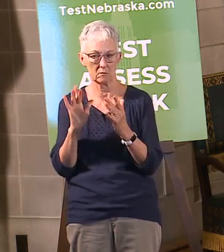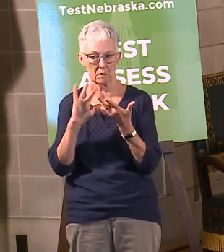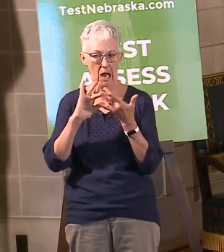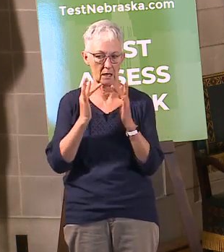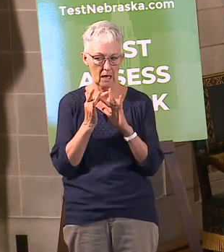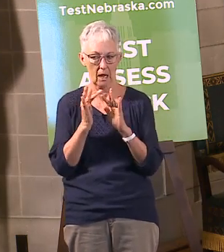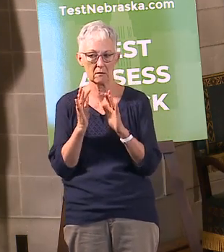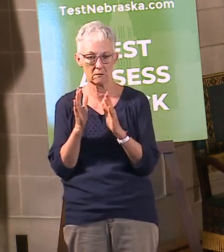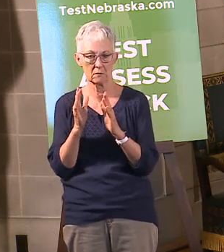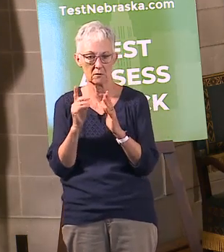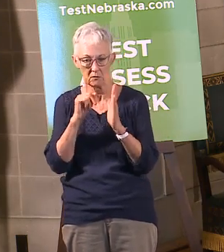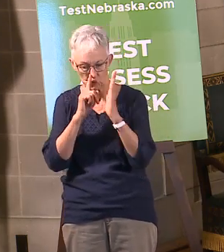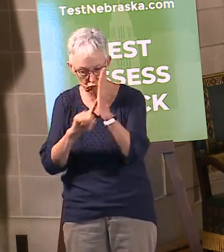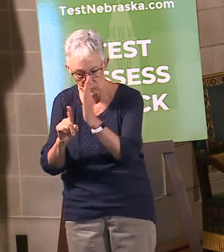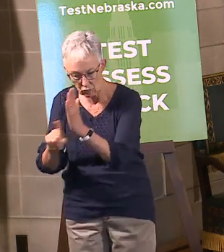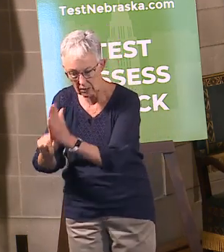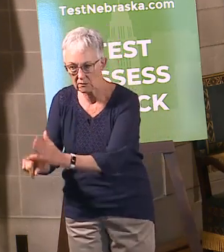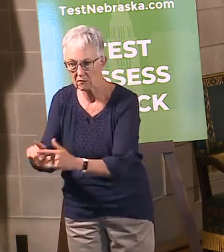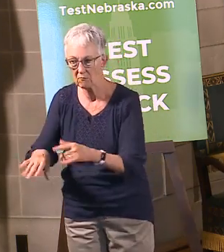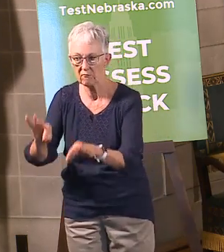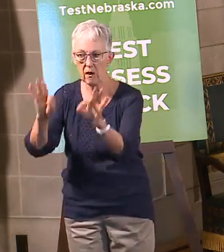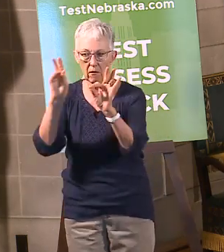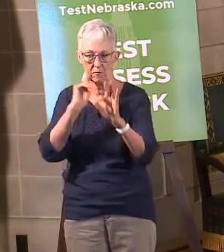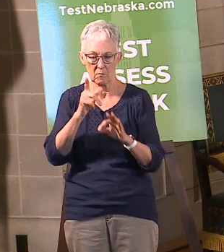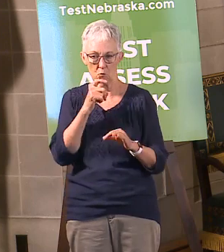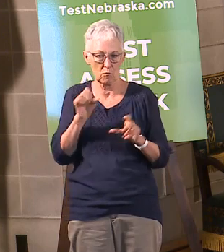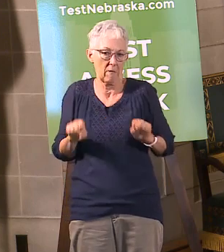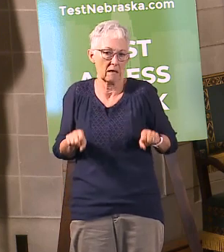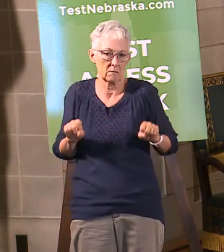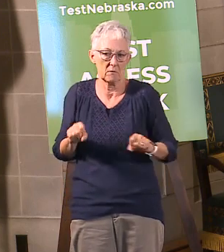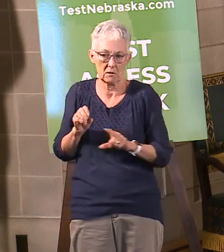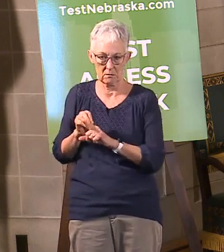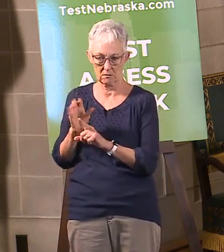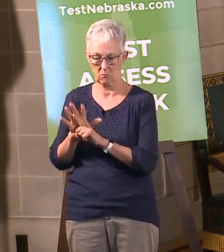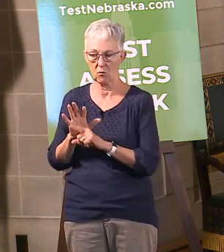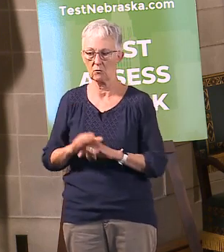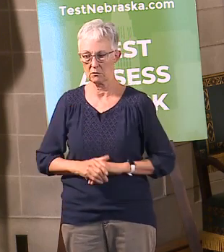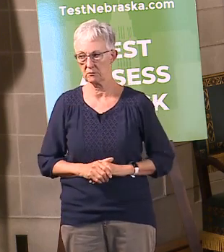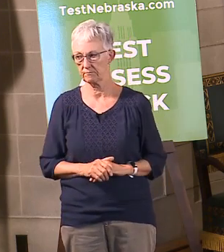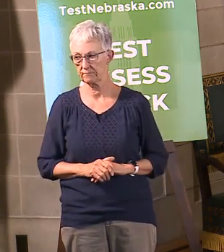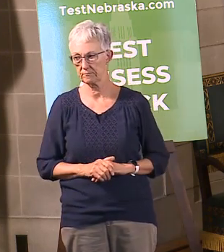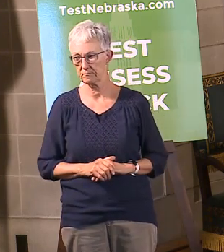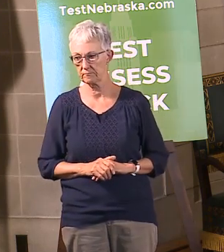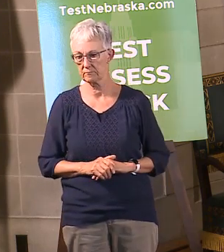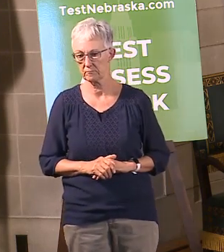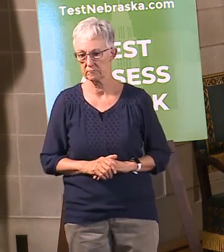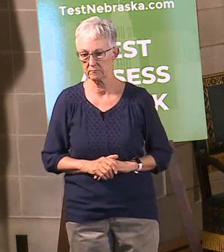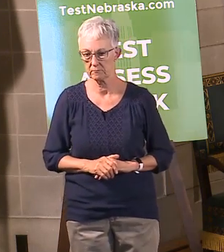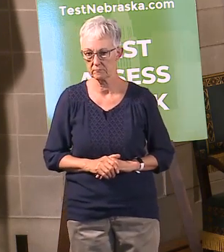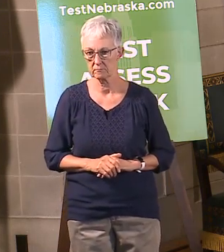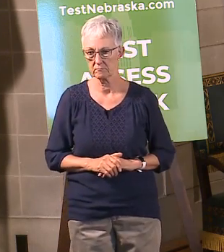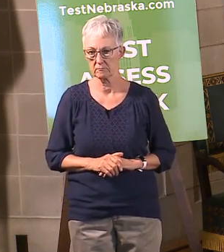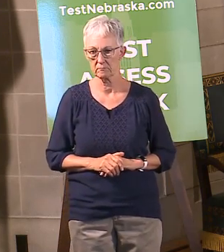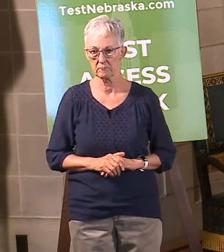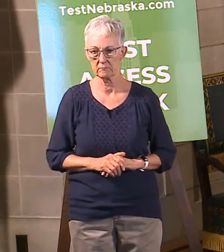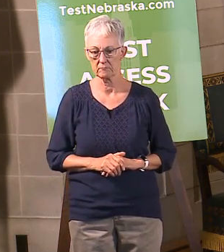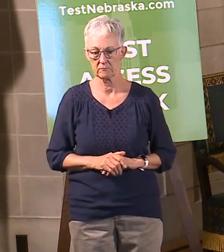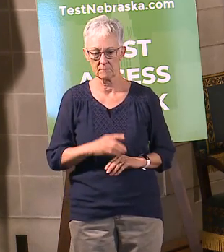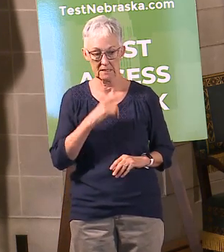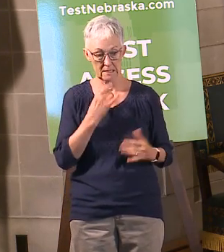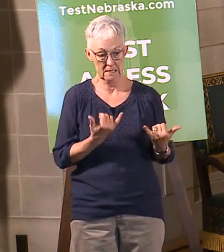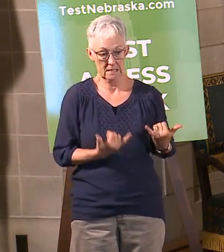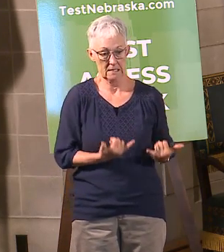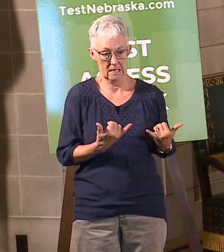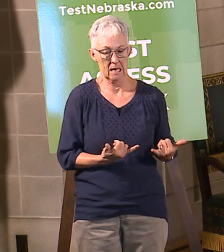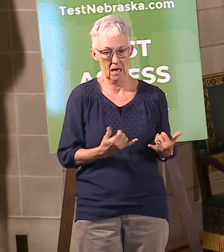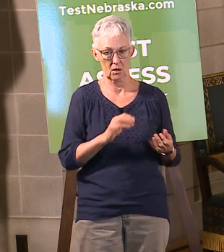some health departments are, like Douglas County. Chris Brown, Bloomberg. The current rate of positive corona tests in